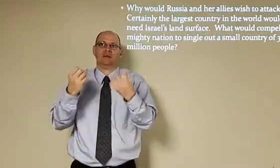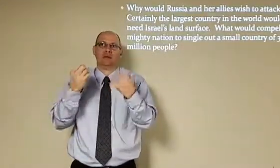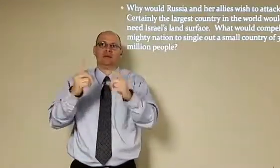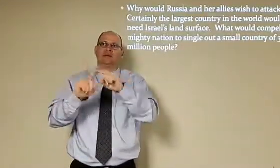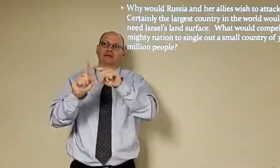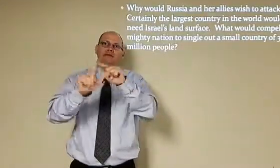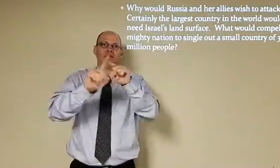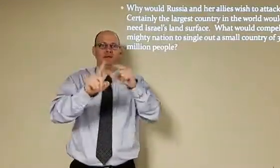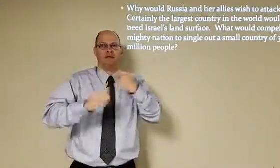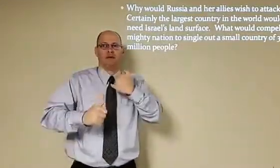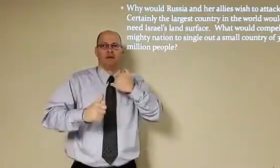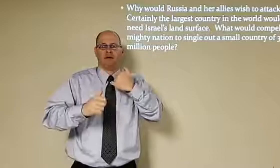no,